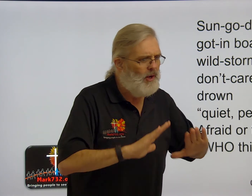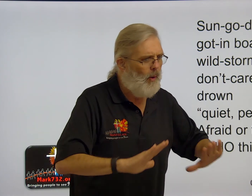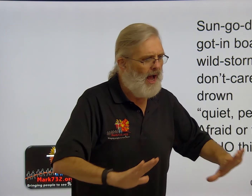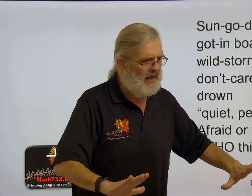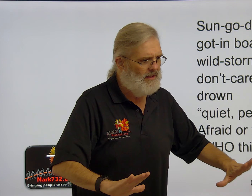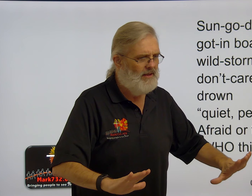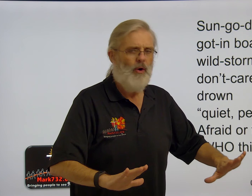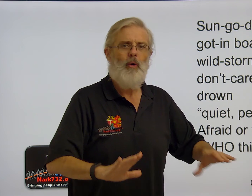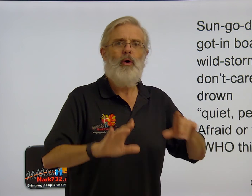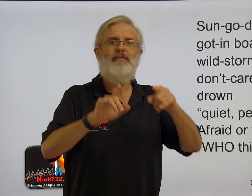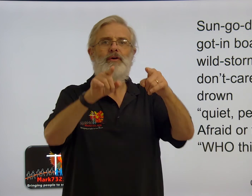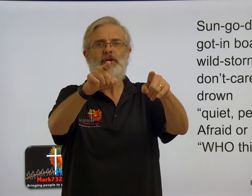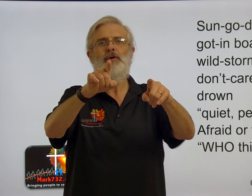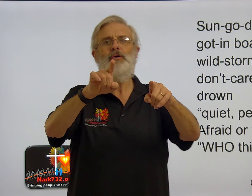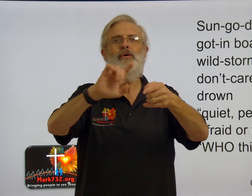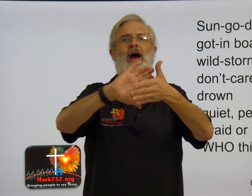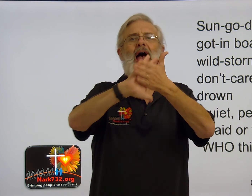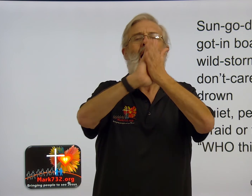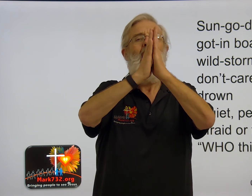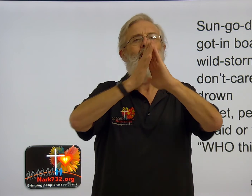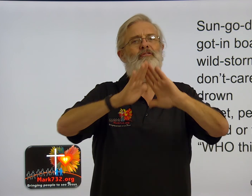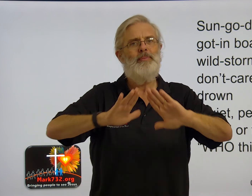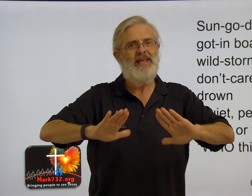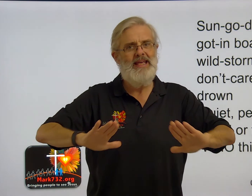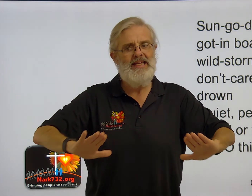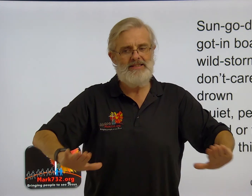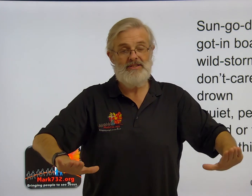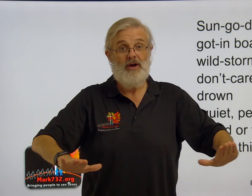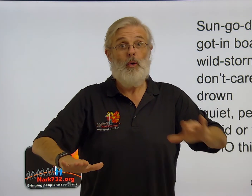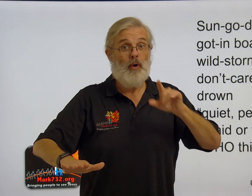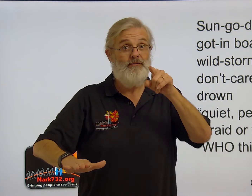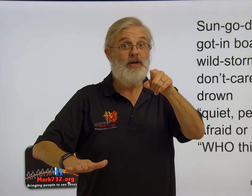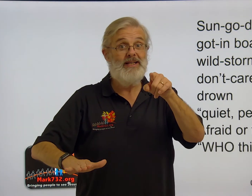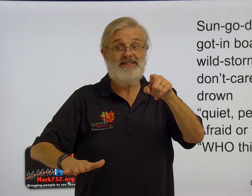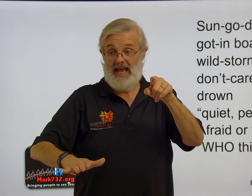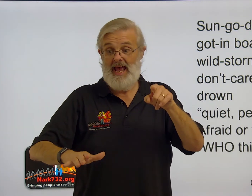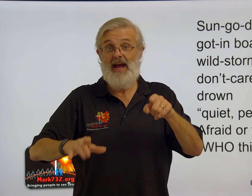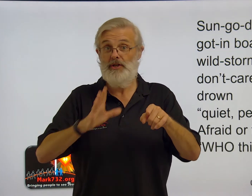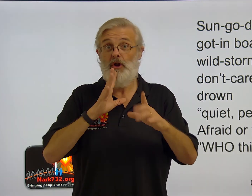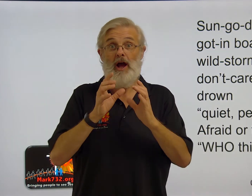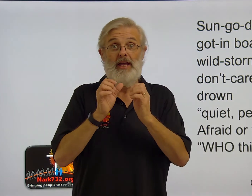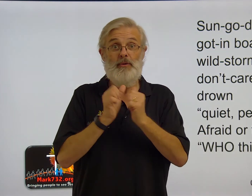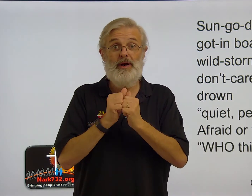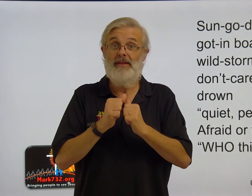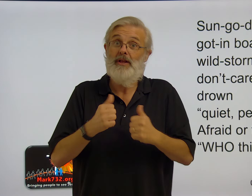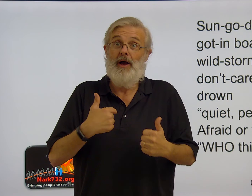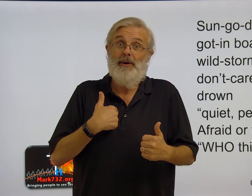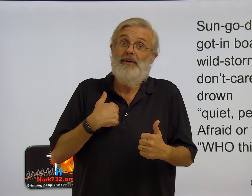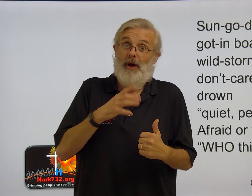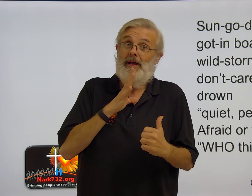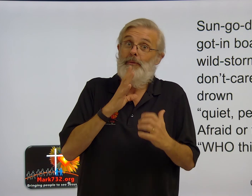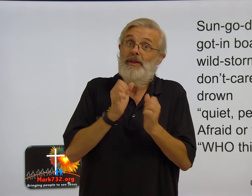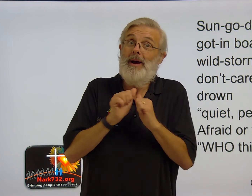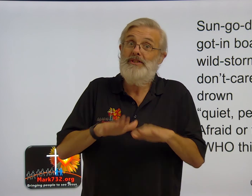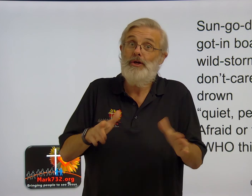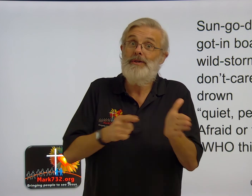quiet, or for you, have peace. Or if you're going to say, and you're talking with, I'm talking with my children